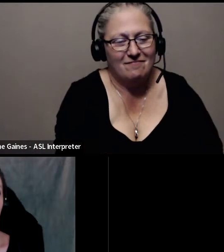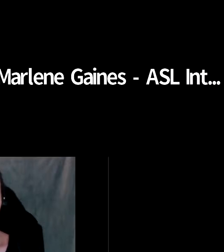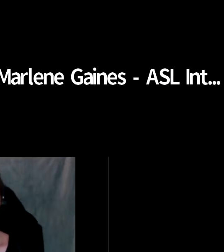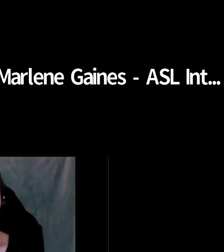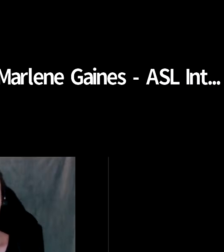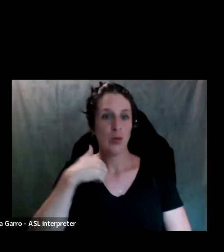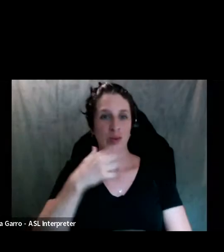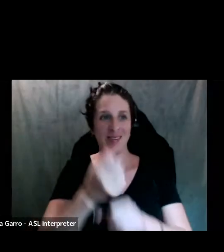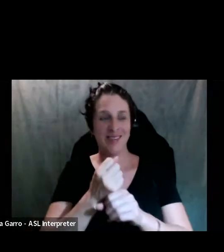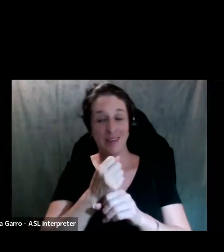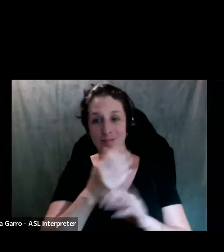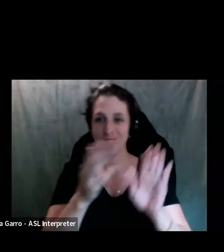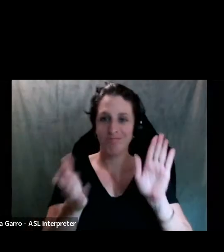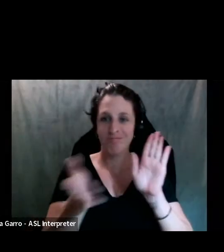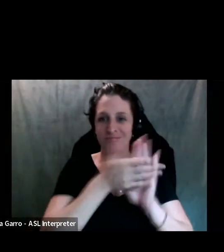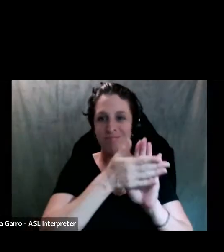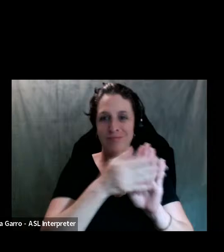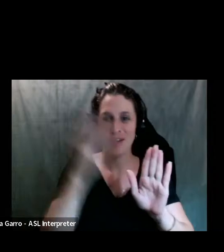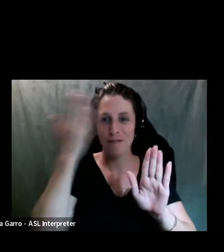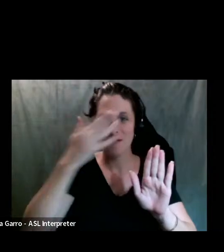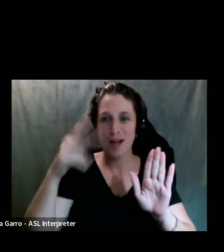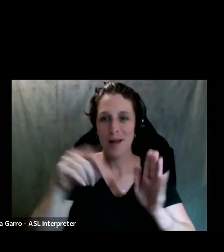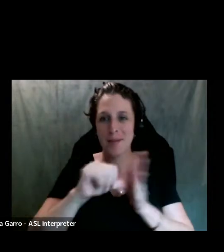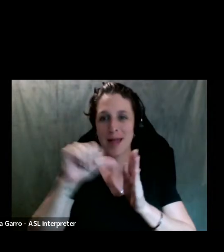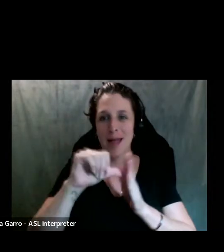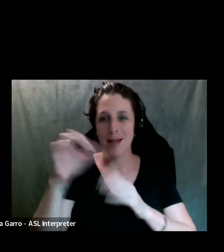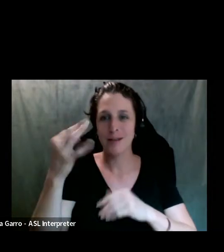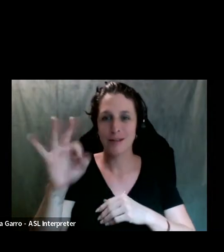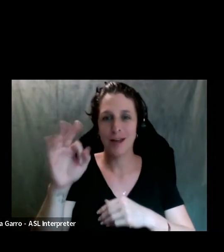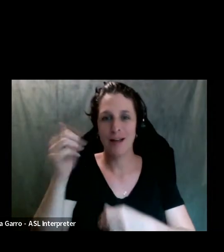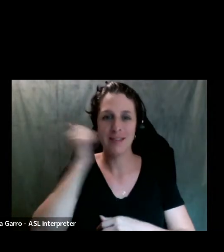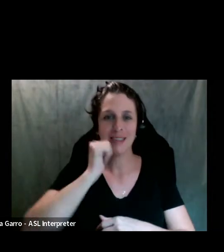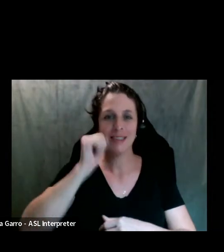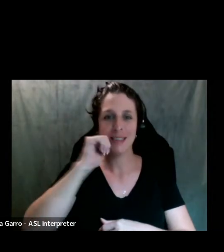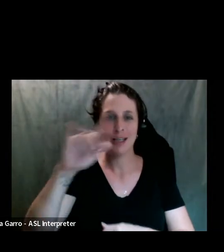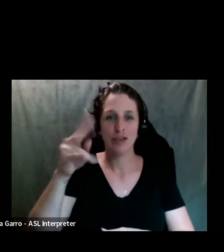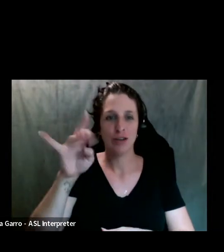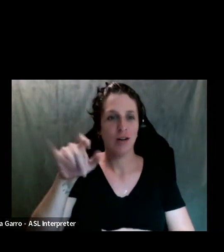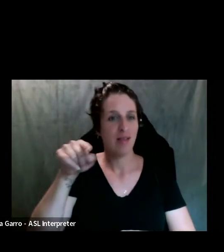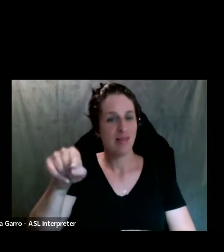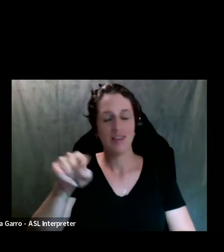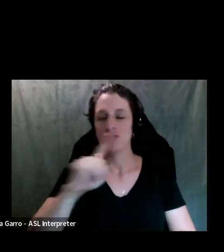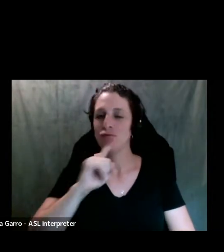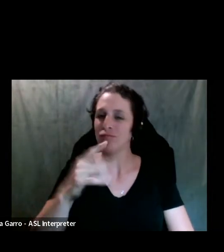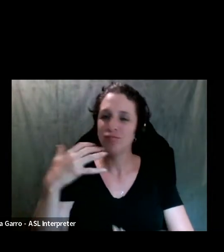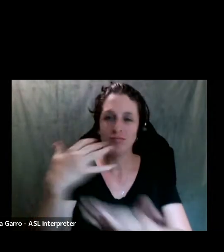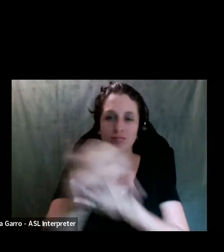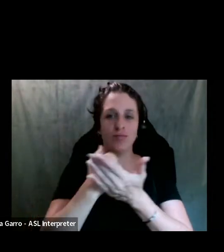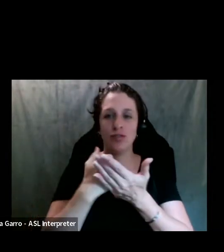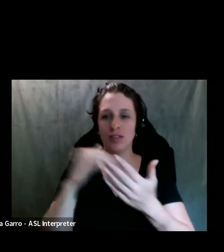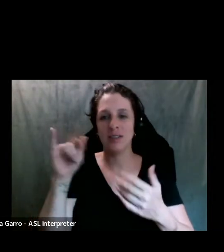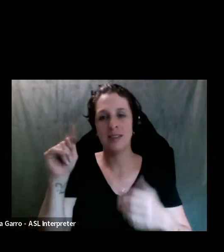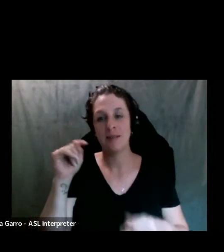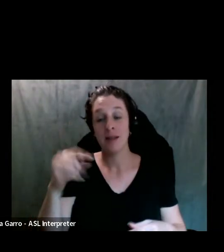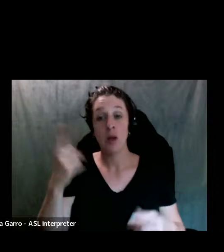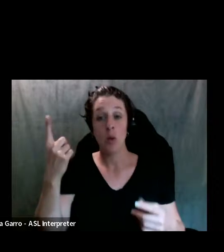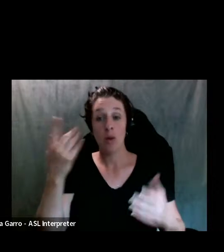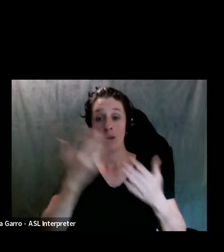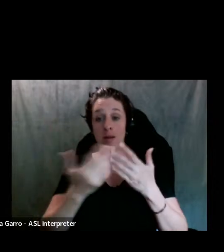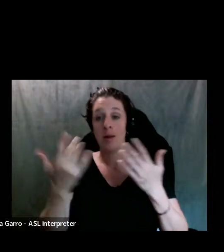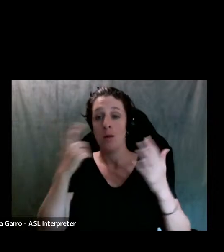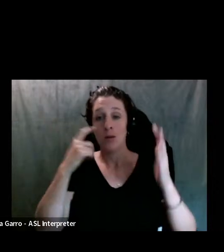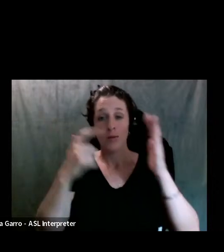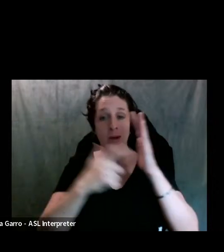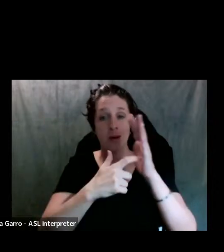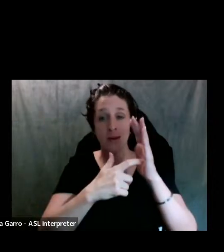Yeah. I mean, this deserves it. Yeah. You know, the one thing I want to recognize,